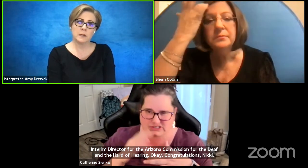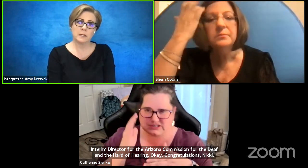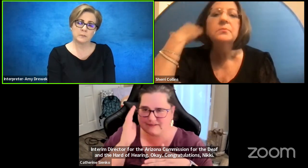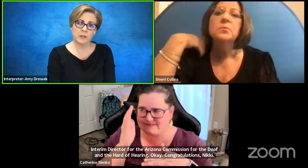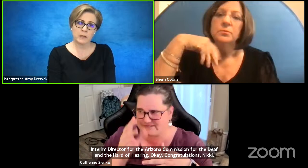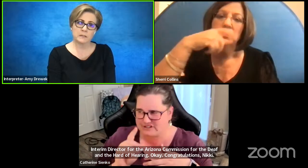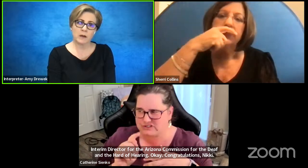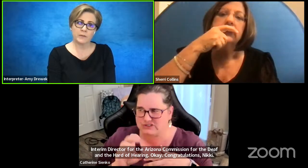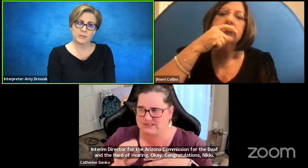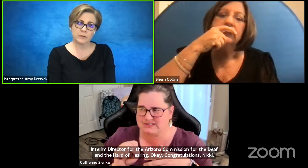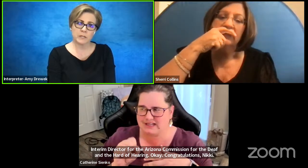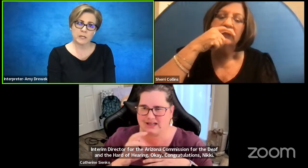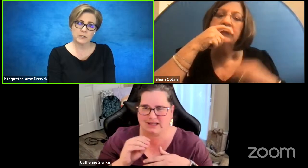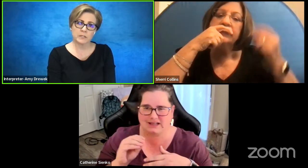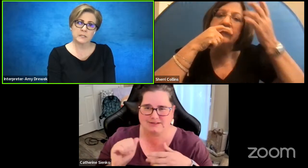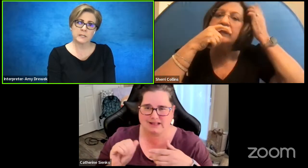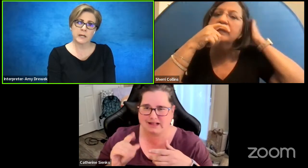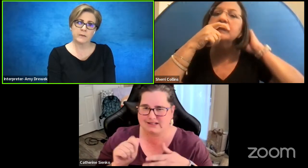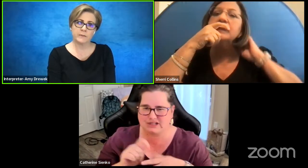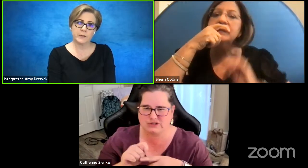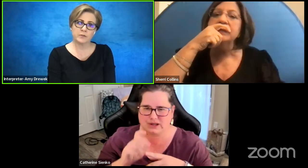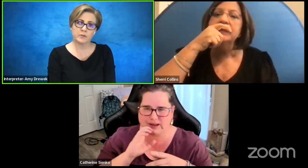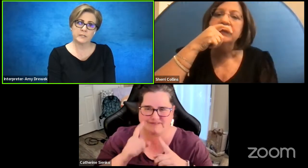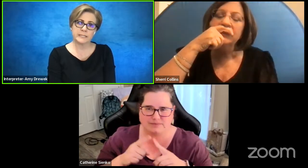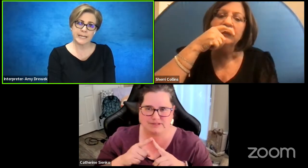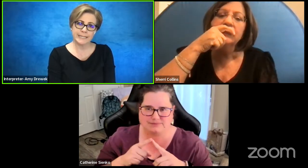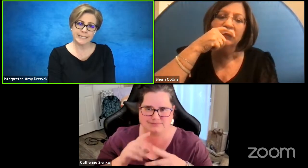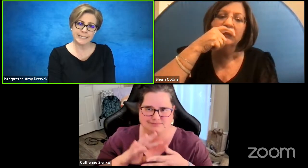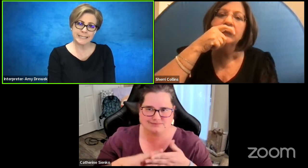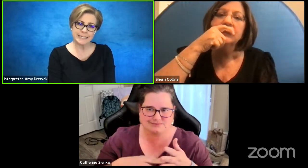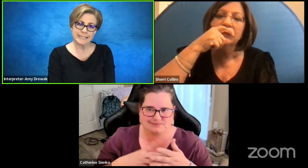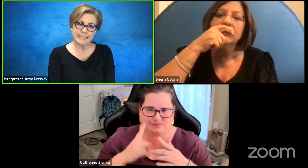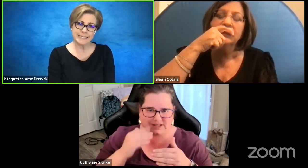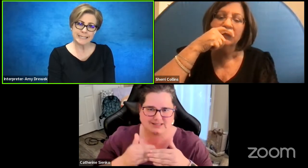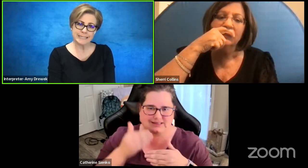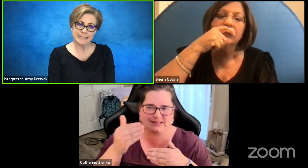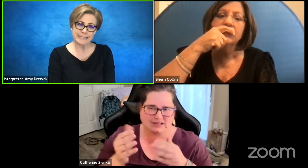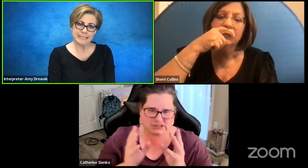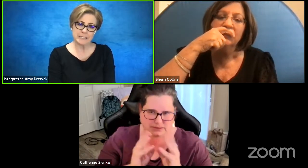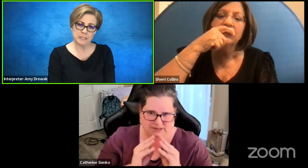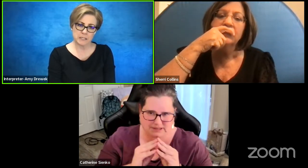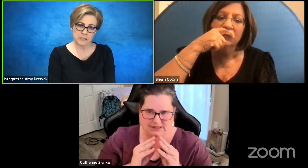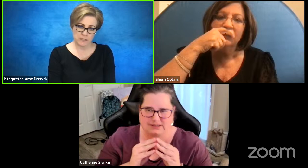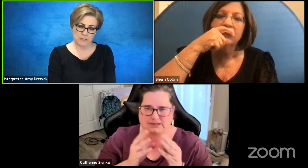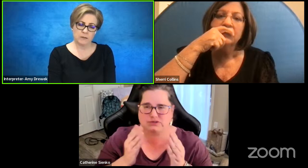position, as well as officer elections and future dates